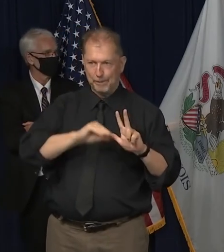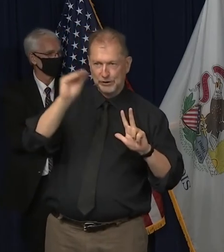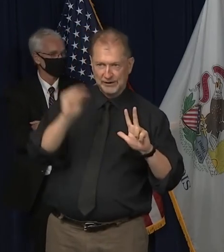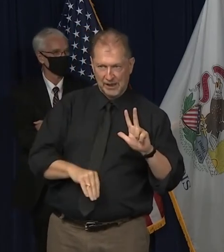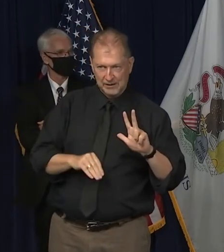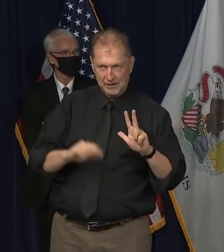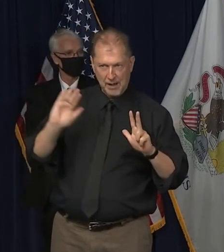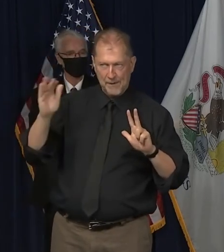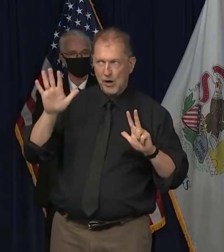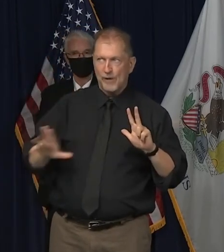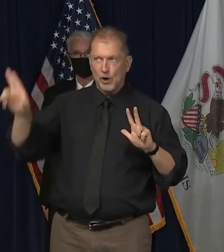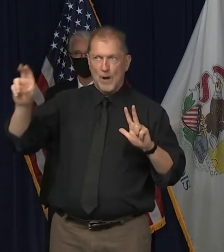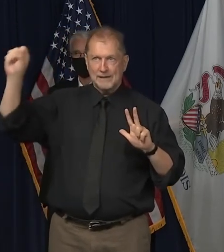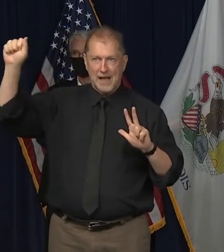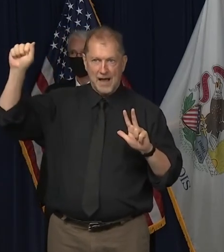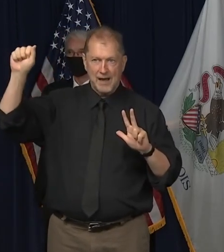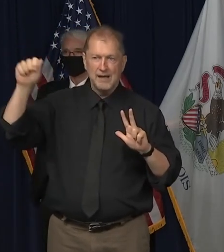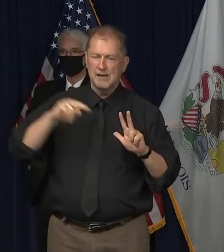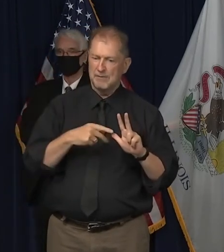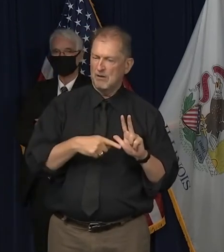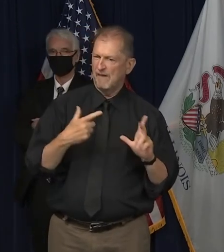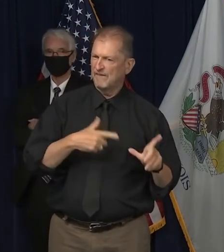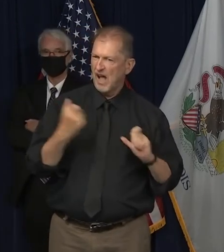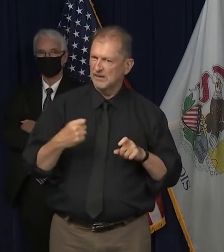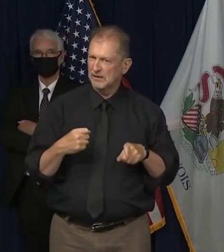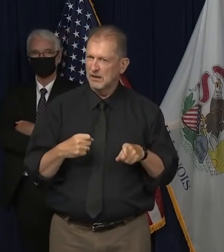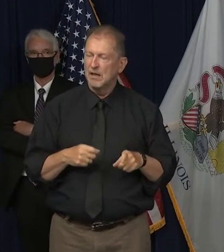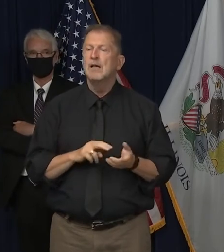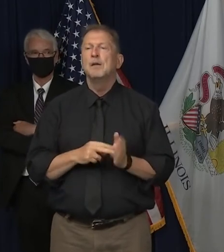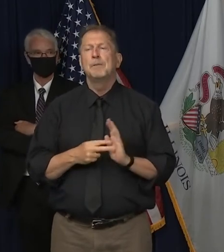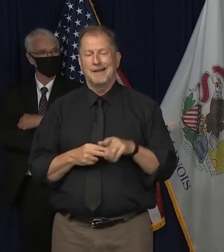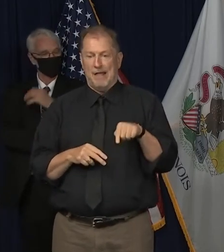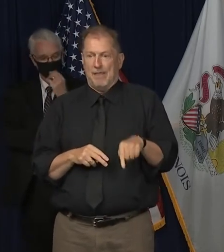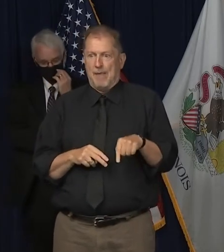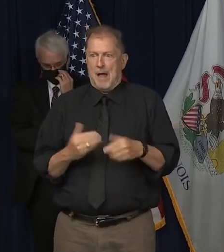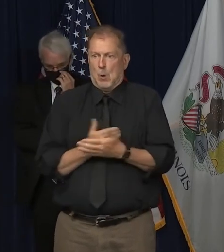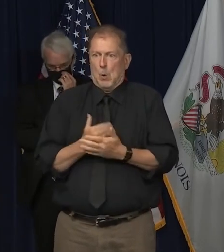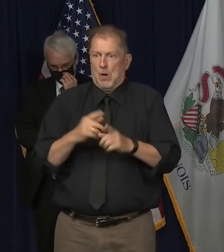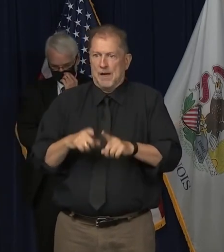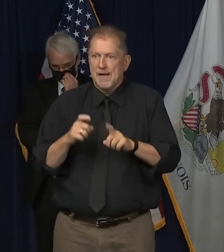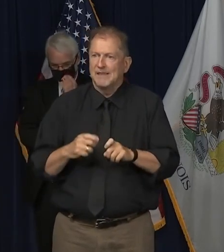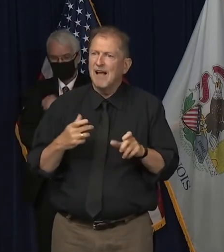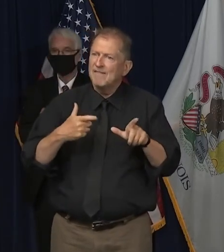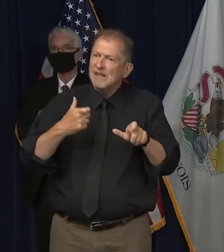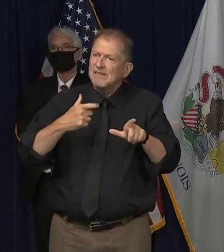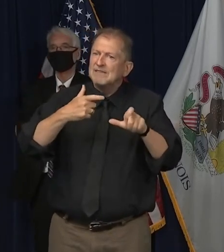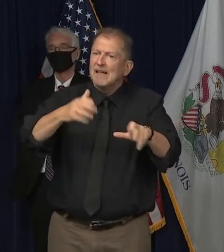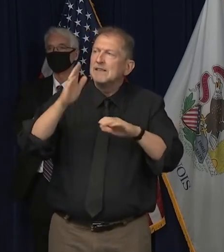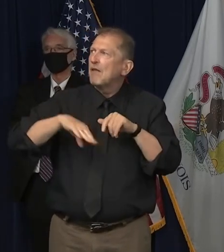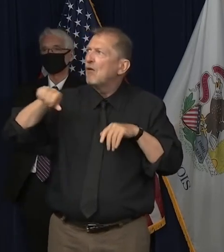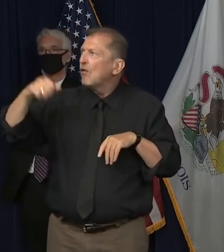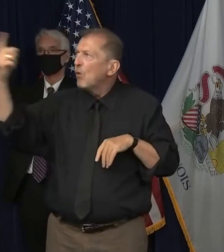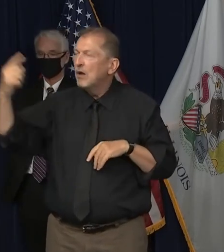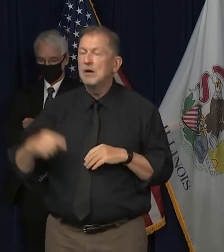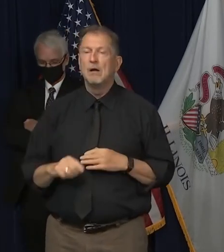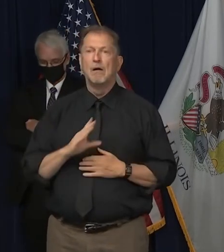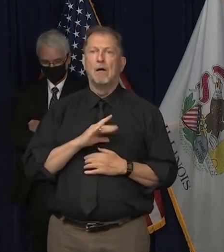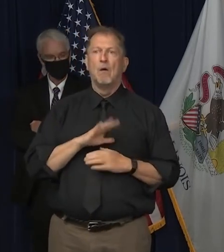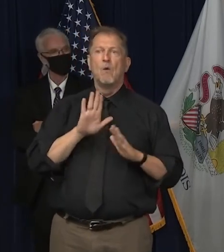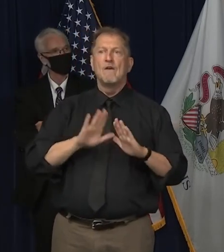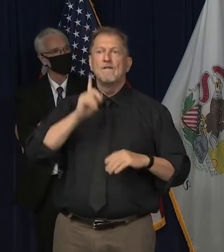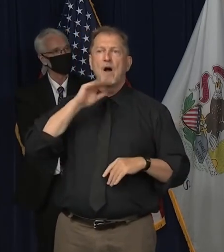1.3%. That is why we believe that this test is such a breakthrough for our university, but